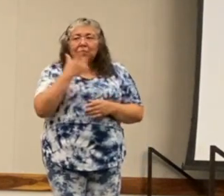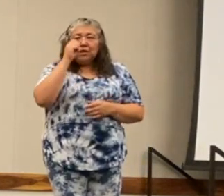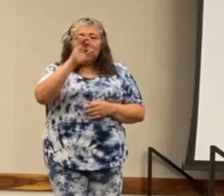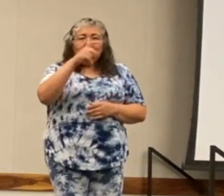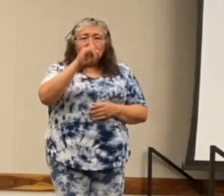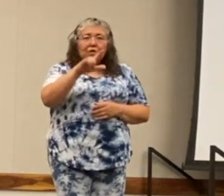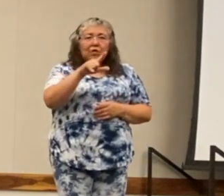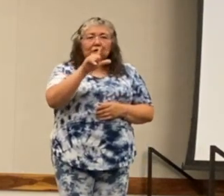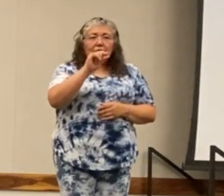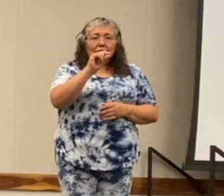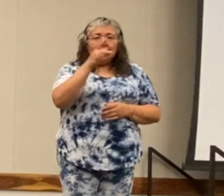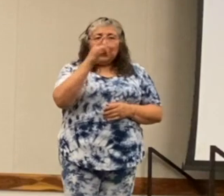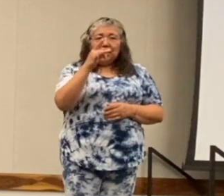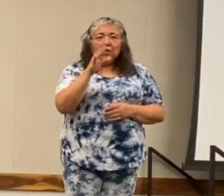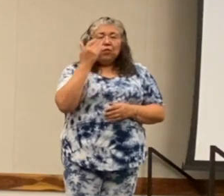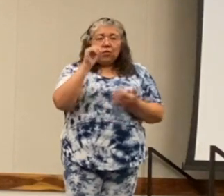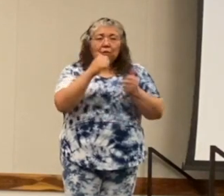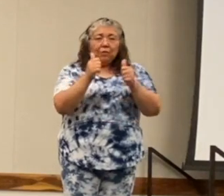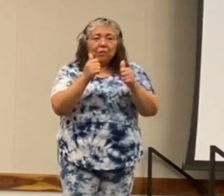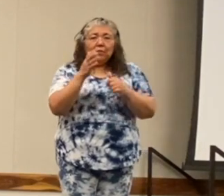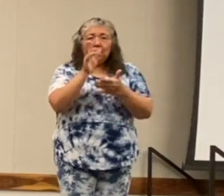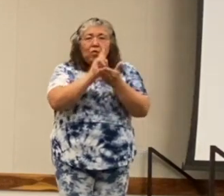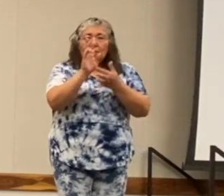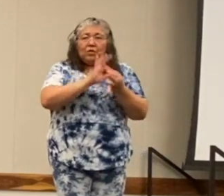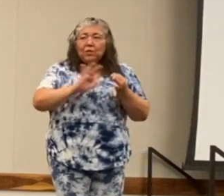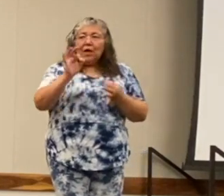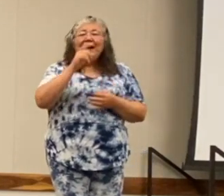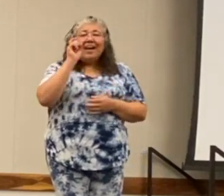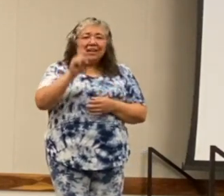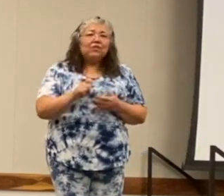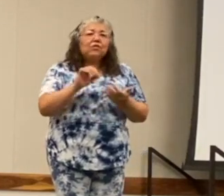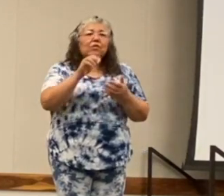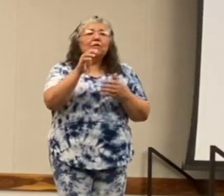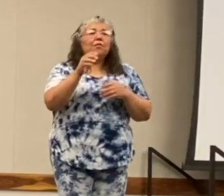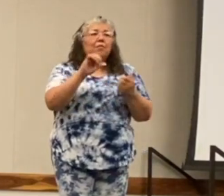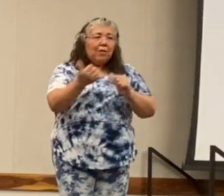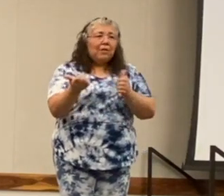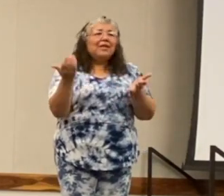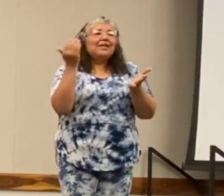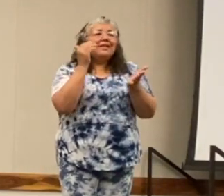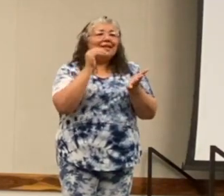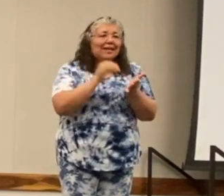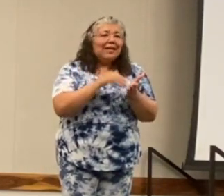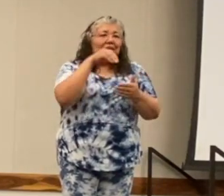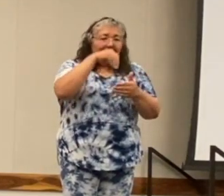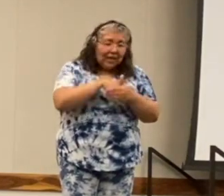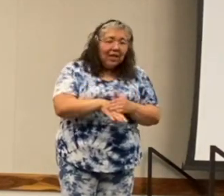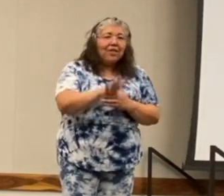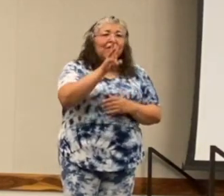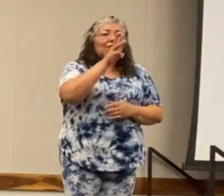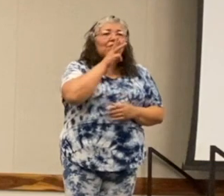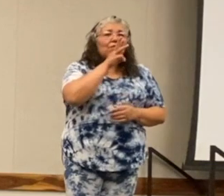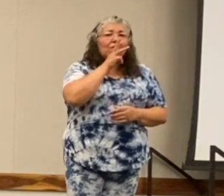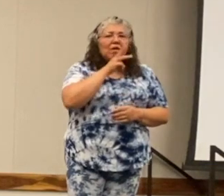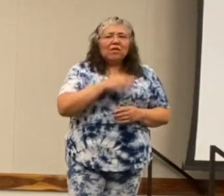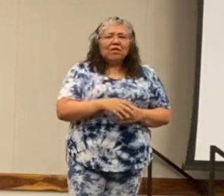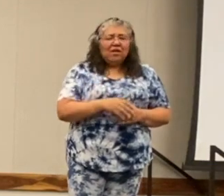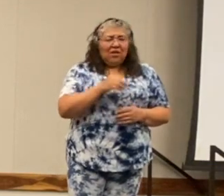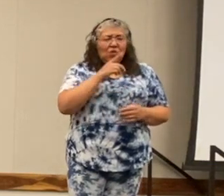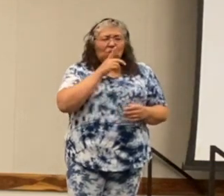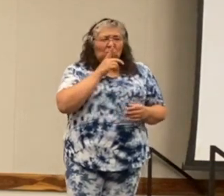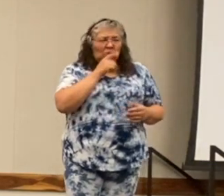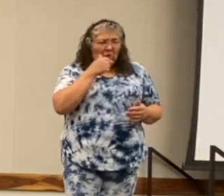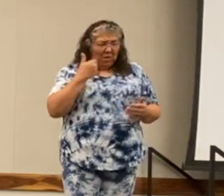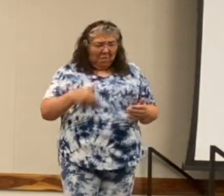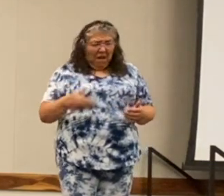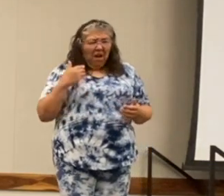of 2018, you were baptized by the Holy Spirit, and I need you to be baptized again in the water. Who am I to argue with the